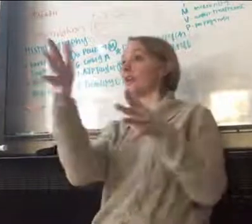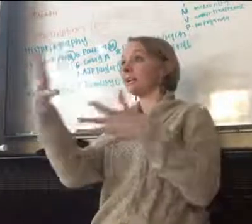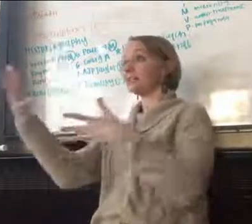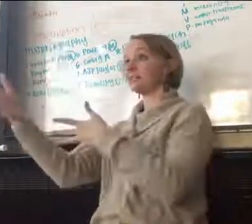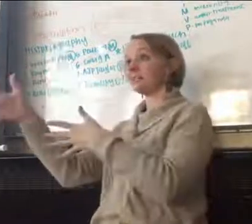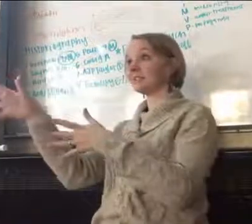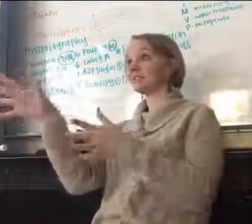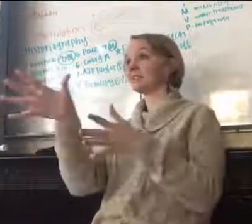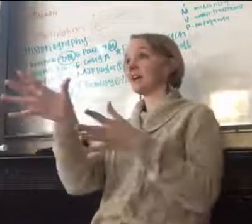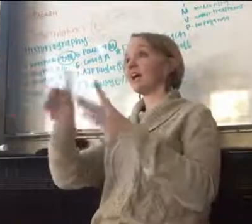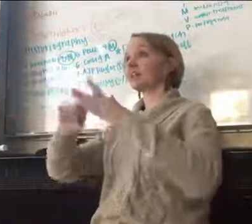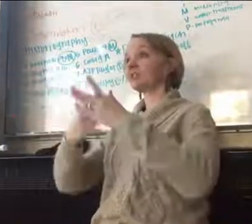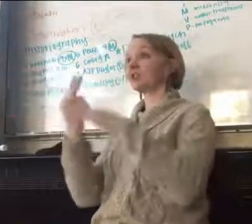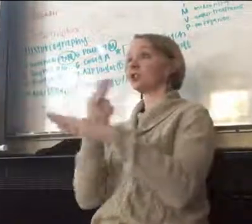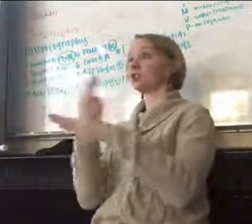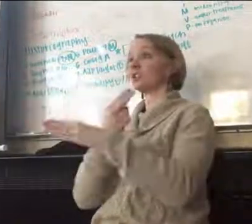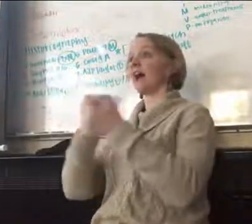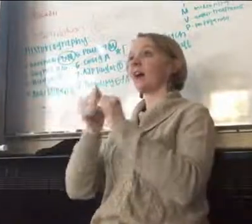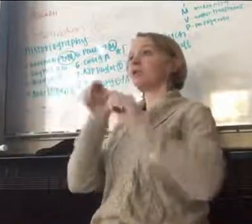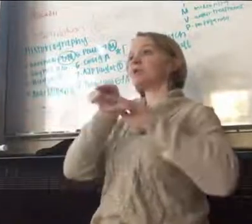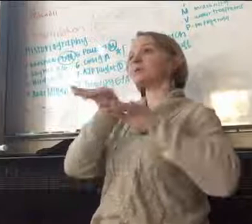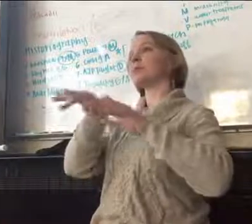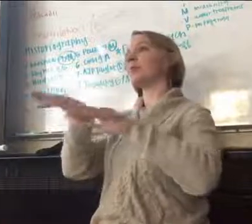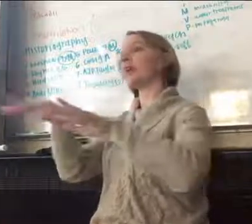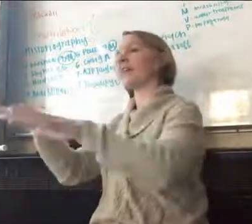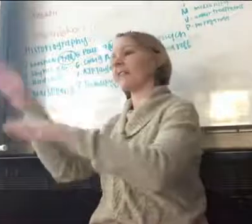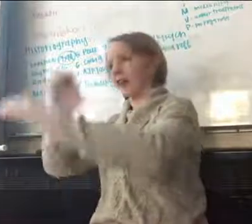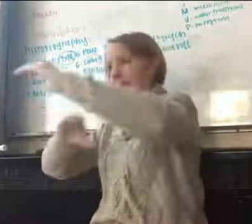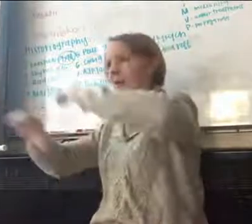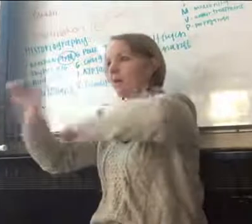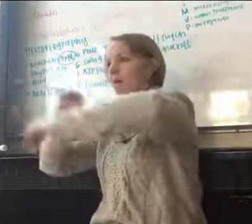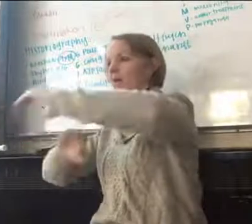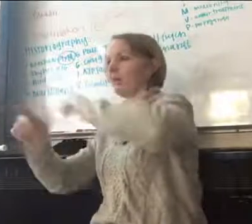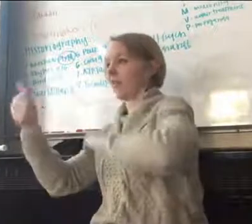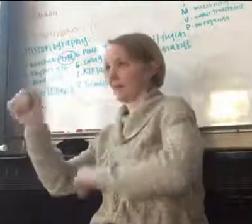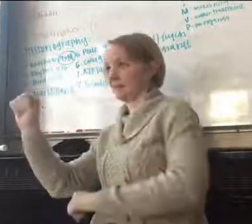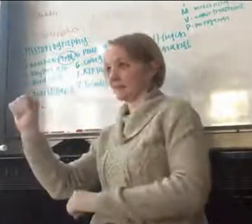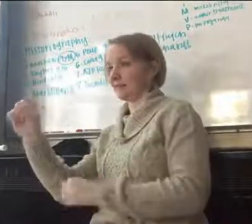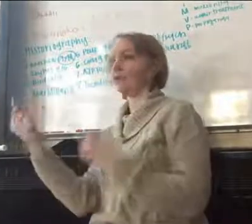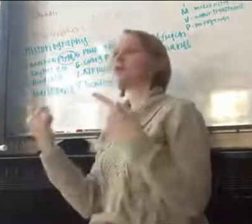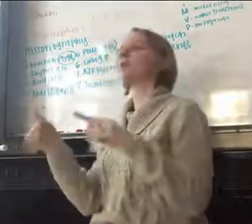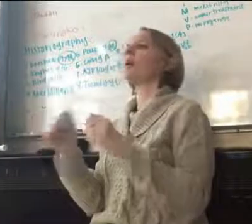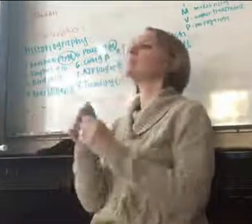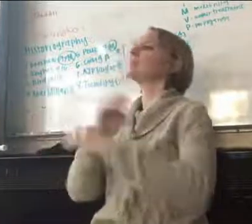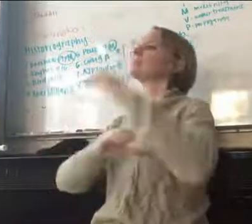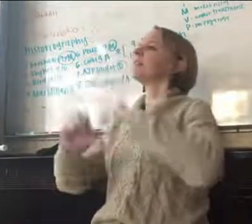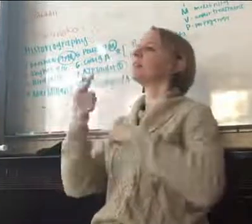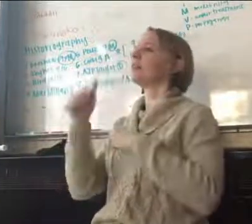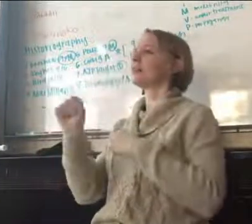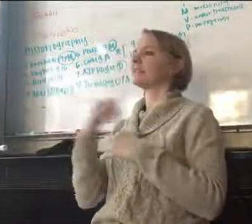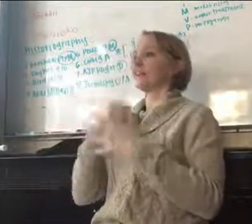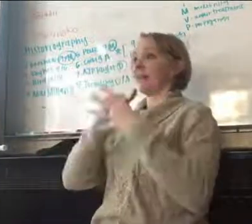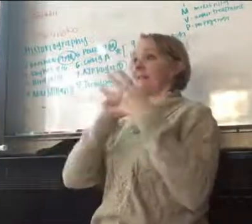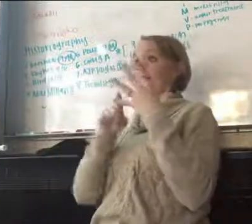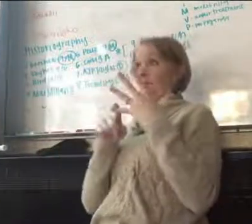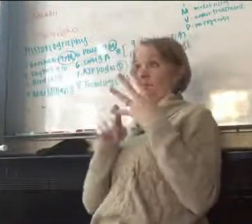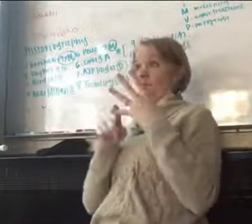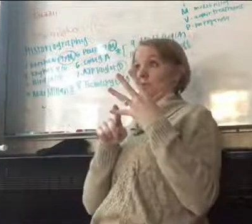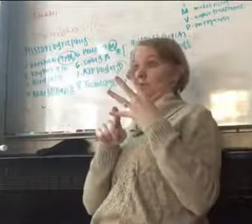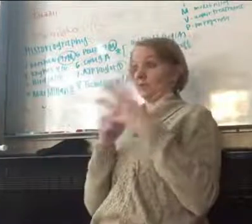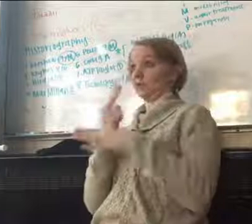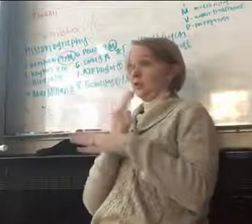and begins to use this to spread their chemical gas. Now, what happens with this chemical gas? Well, there's 4 major gases used in the First